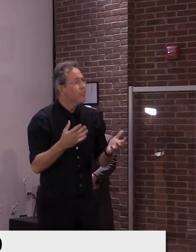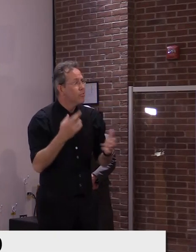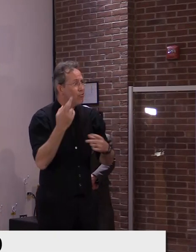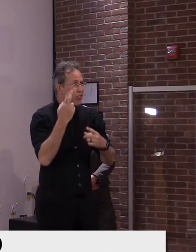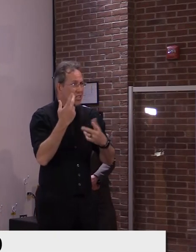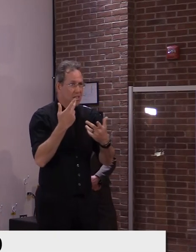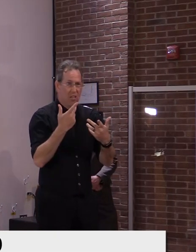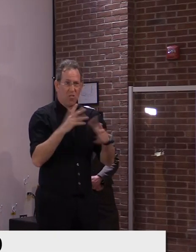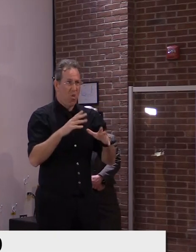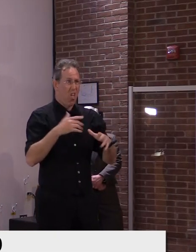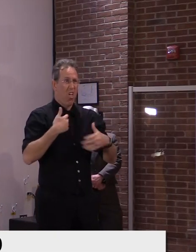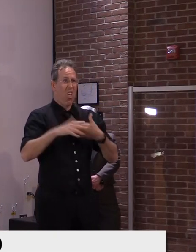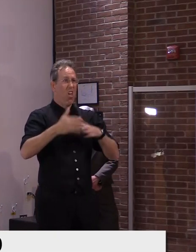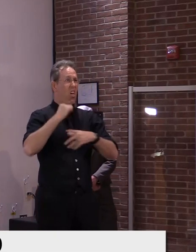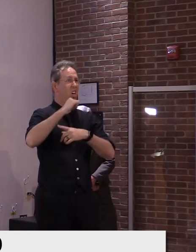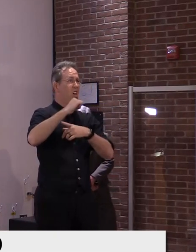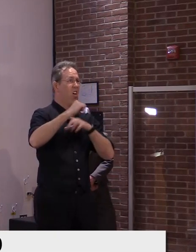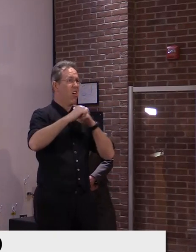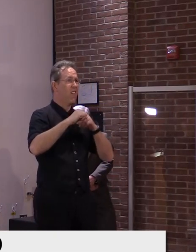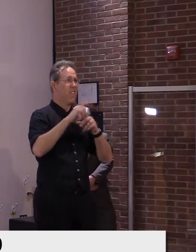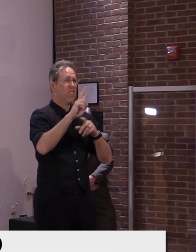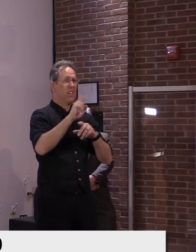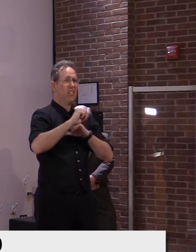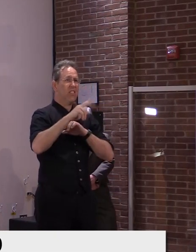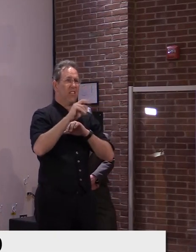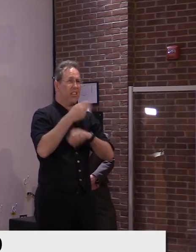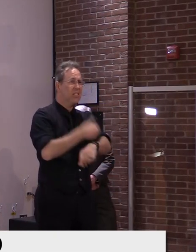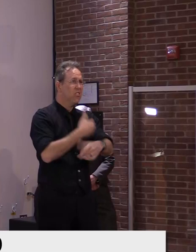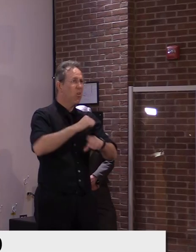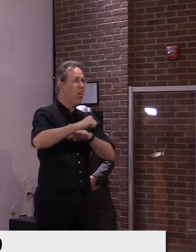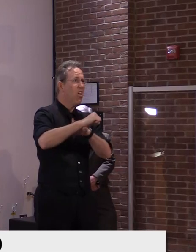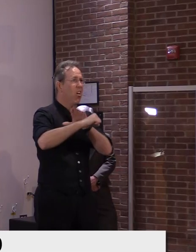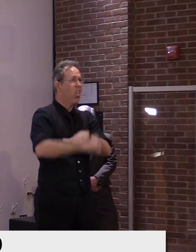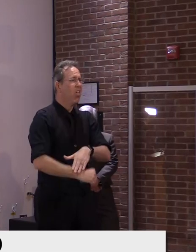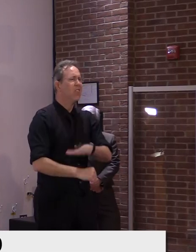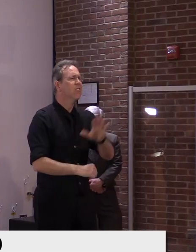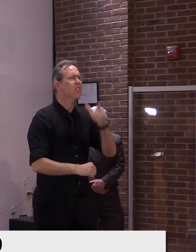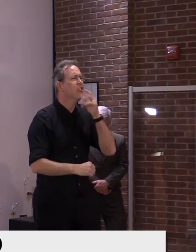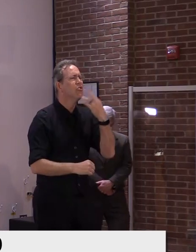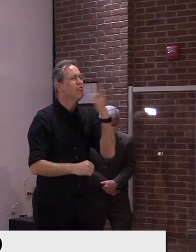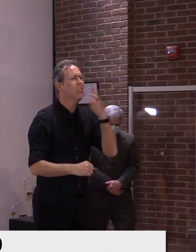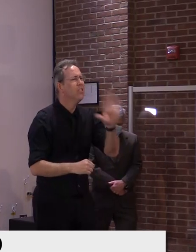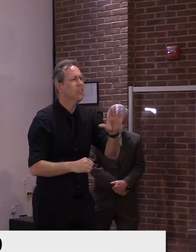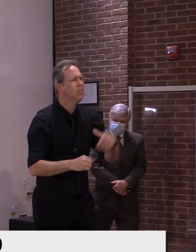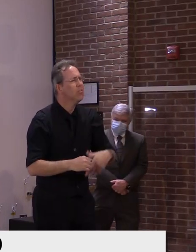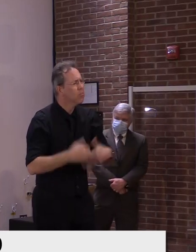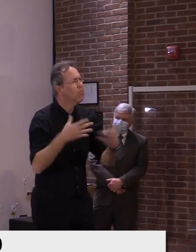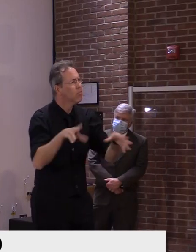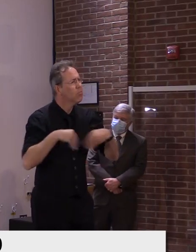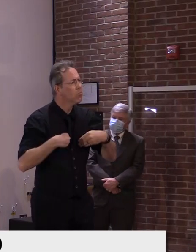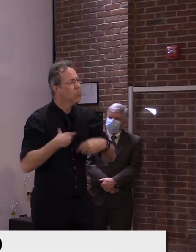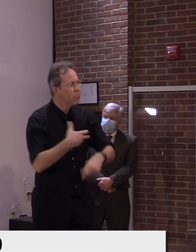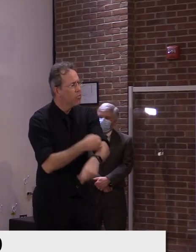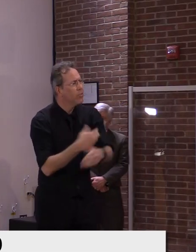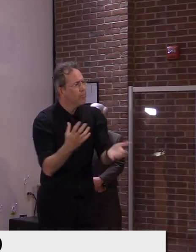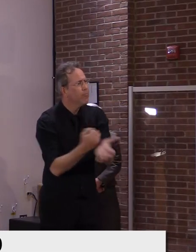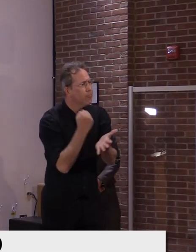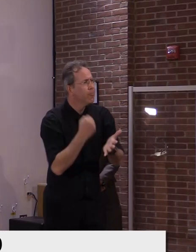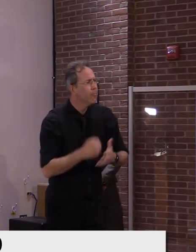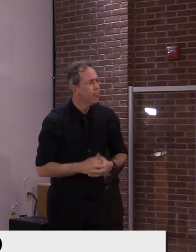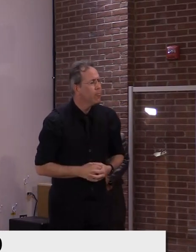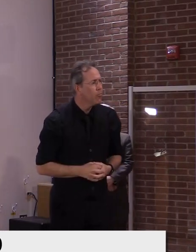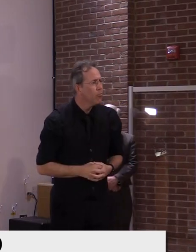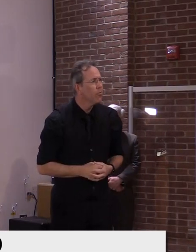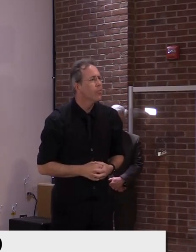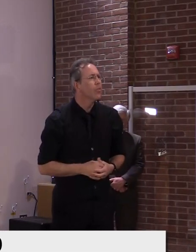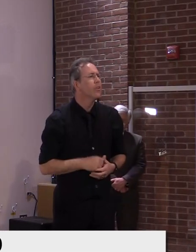patients properly. I think that's the key here, and that will instill the confidence, I think, by taking this and saying, we've